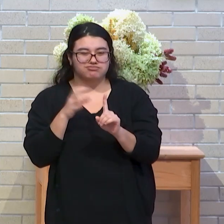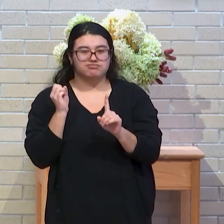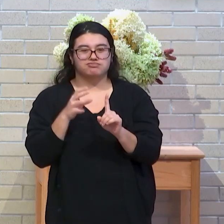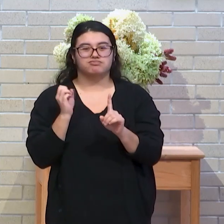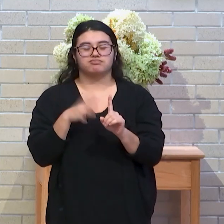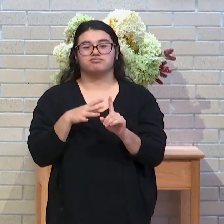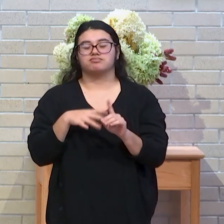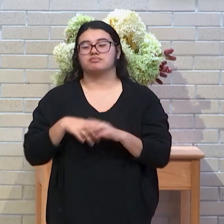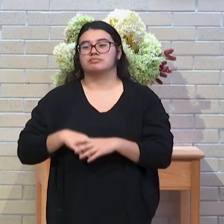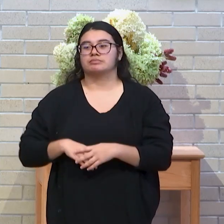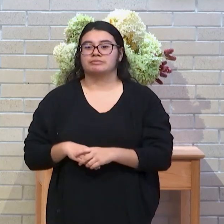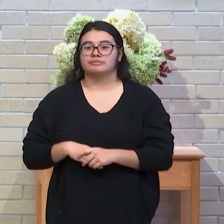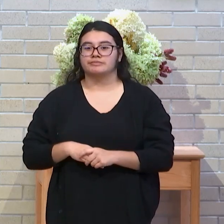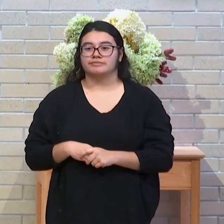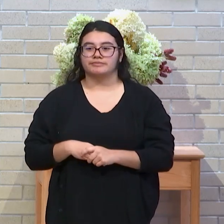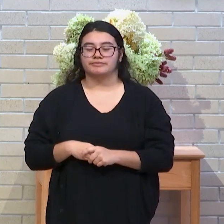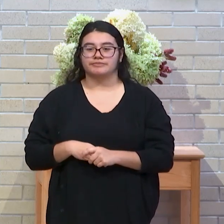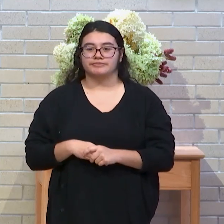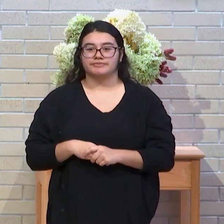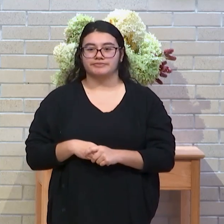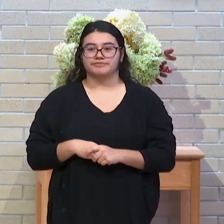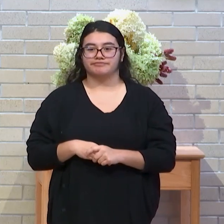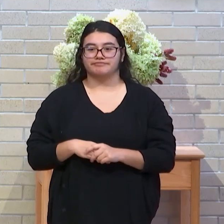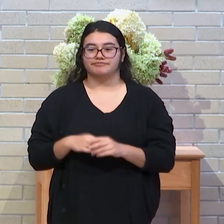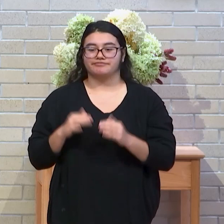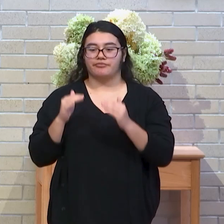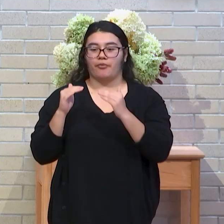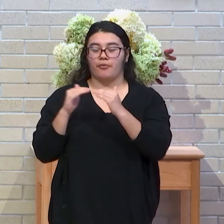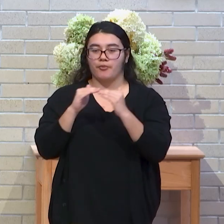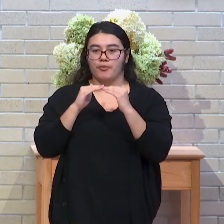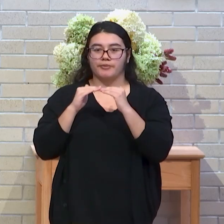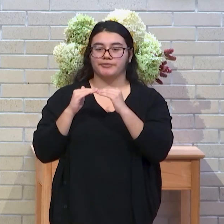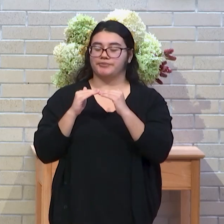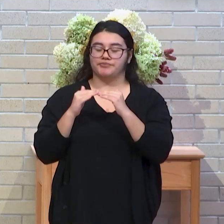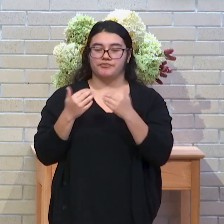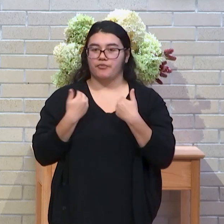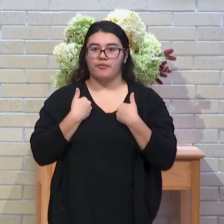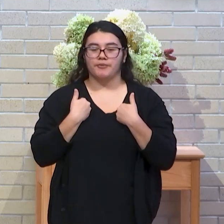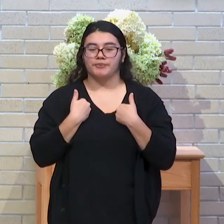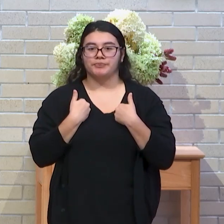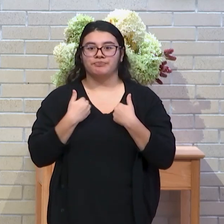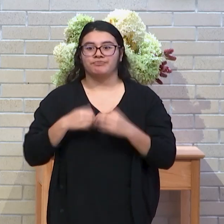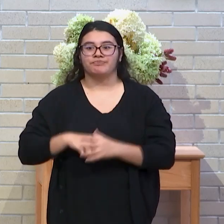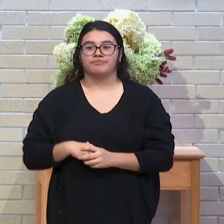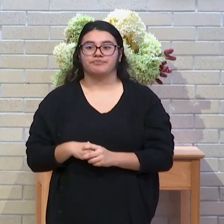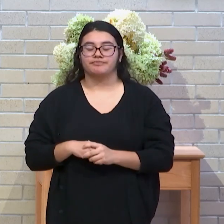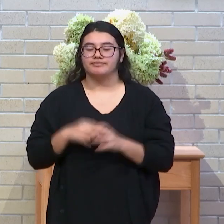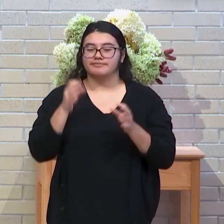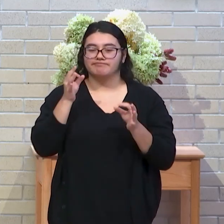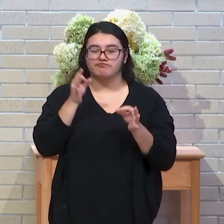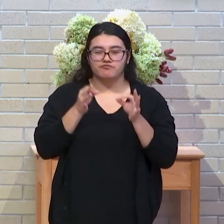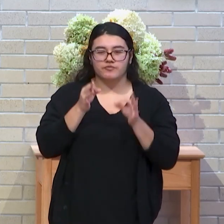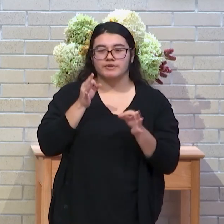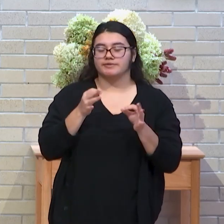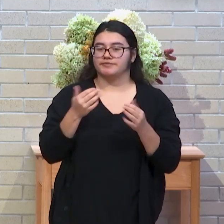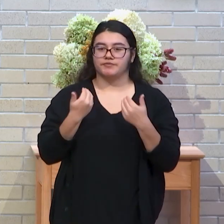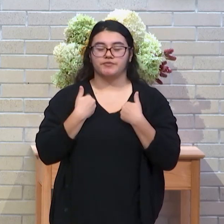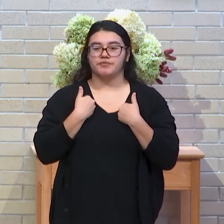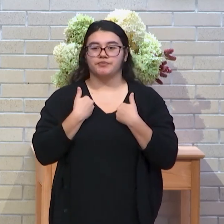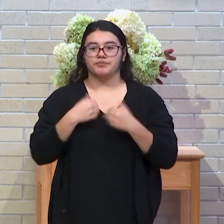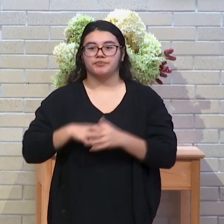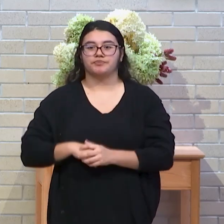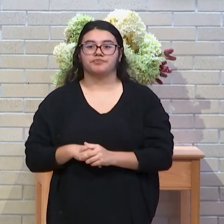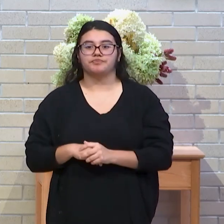being treated to have equity and equality. So with the deaf community, LSEC is not considered